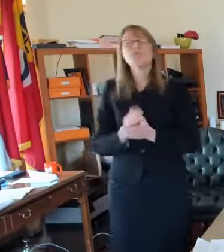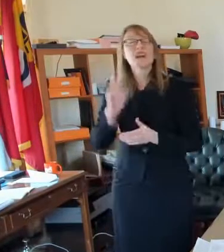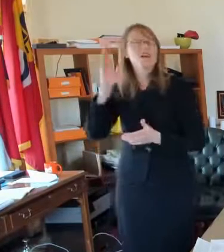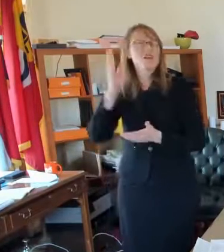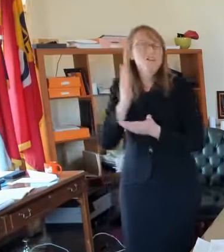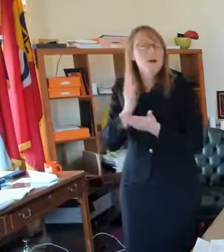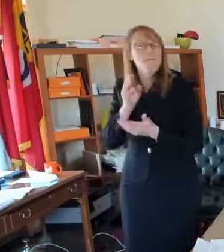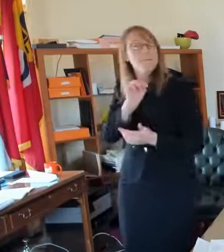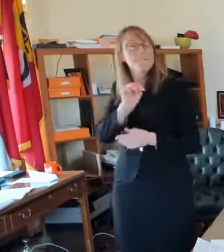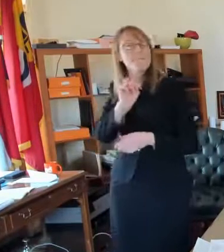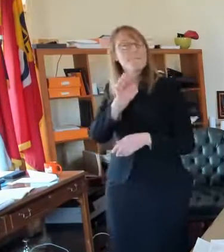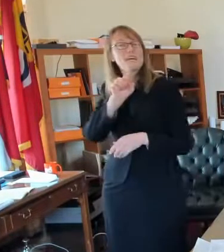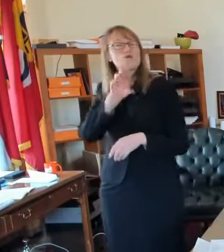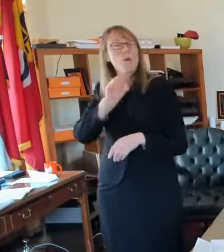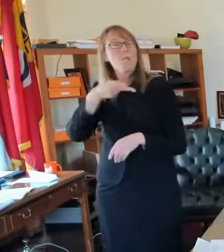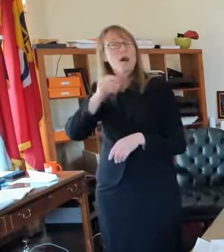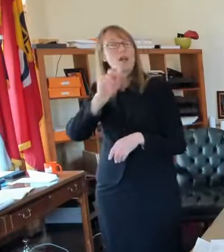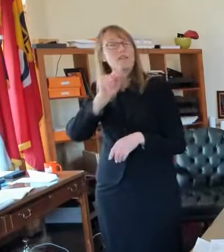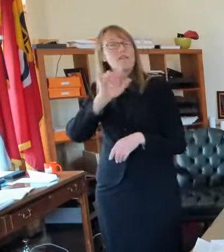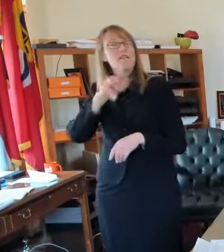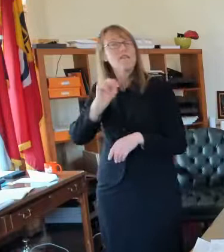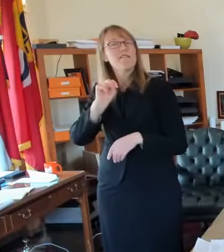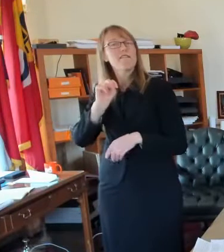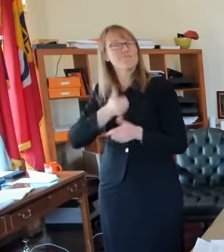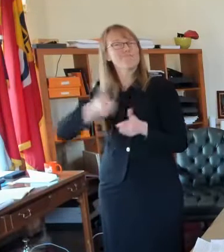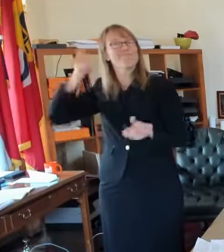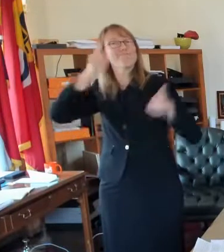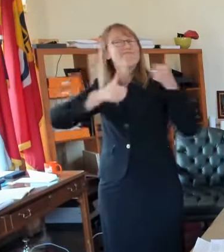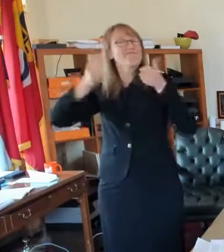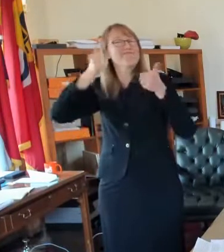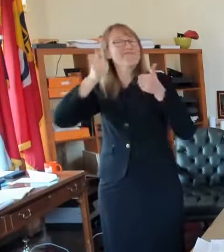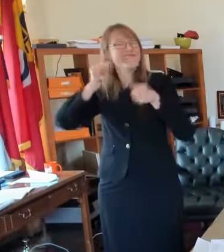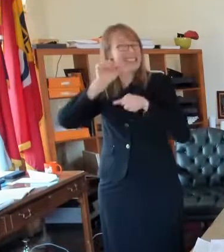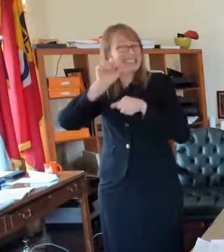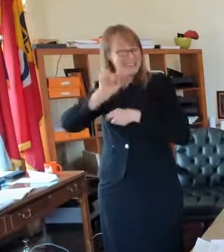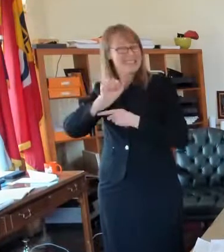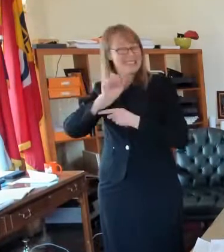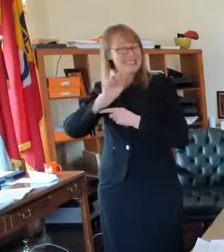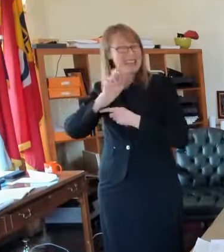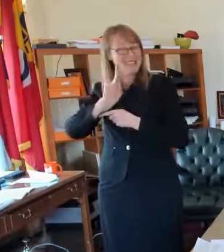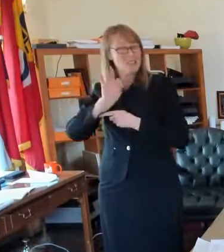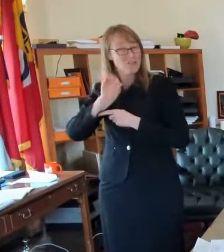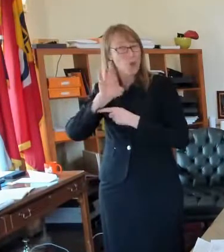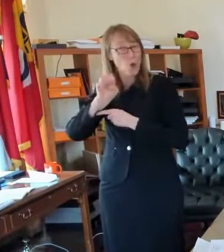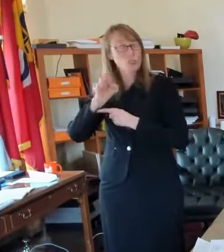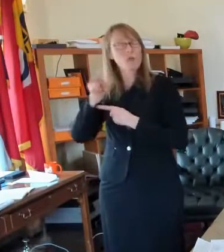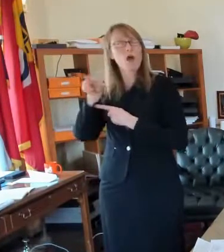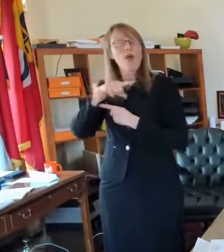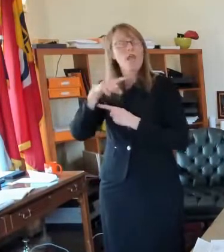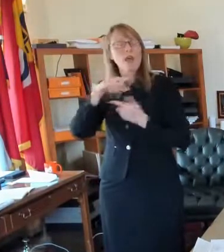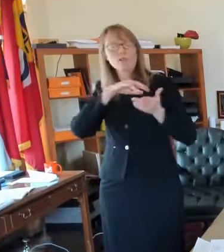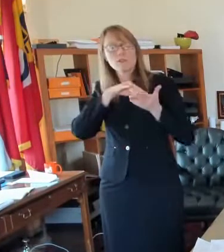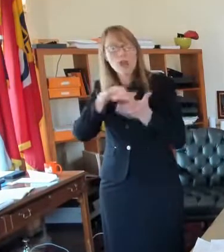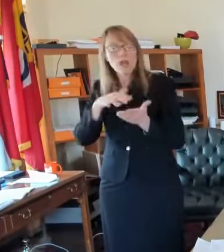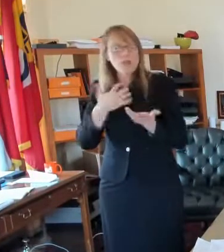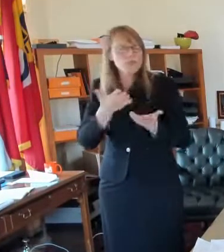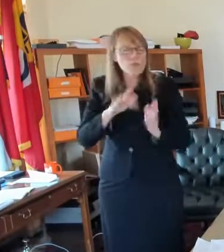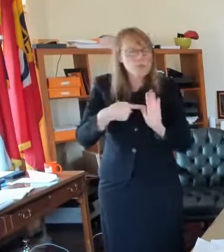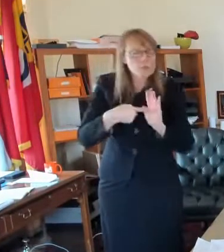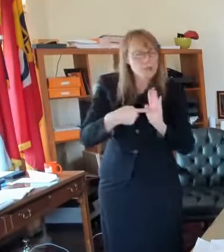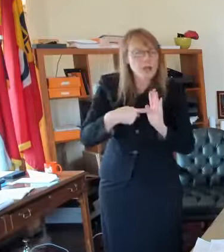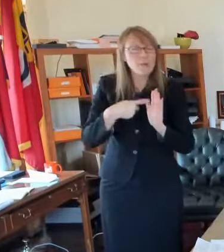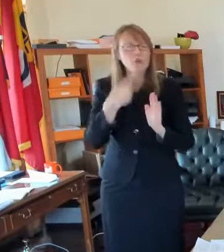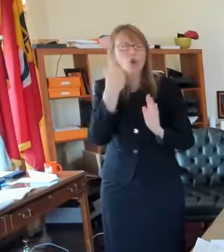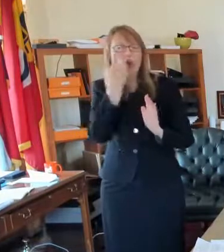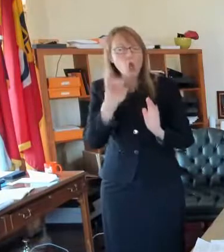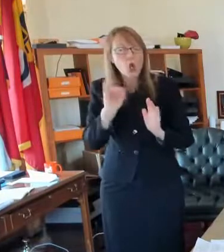some physicians and some hospitals are seeing in people who had COVID, and whether they're continuous symptoms